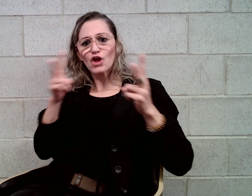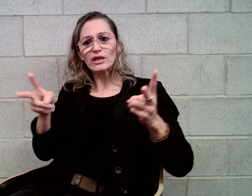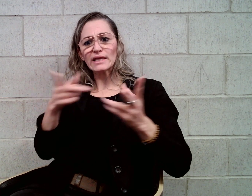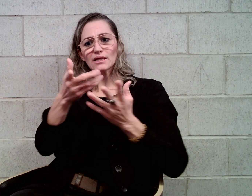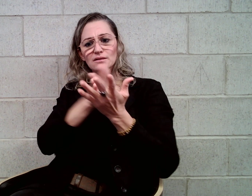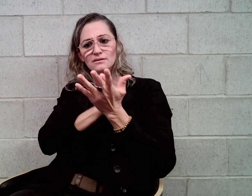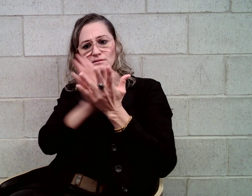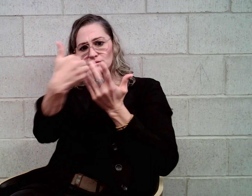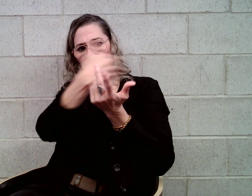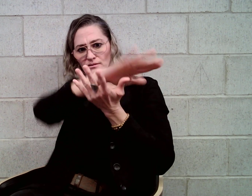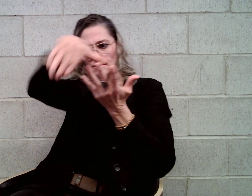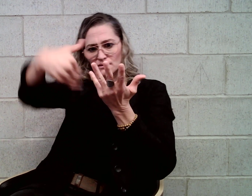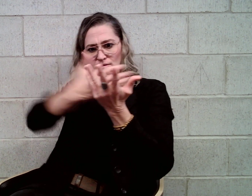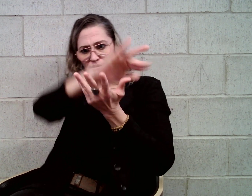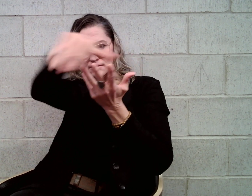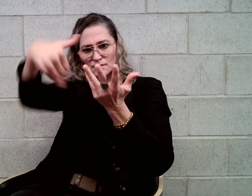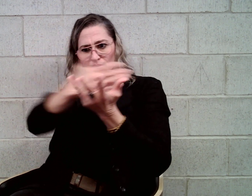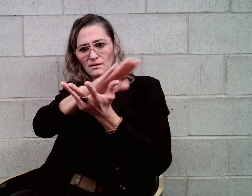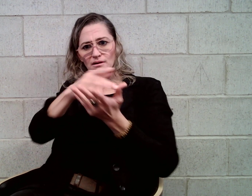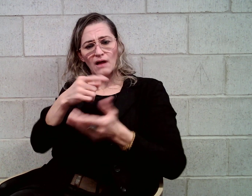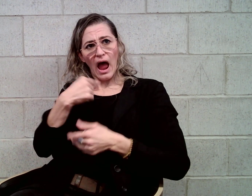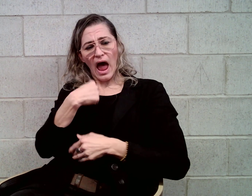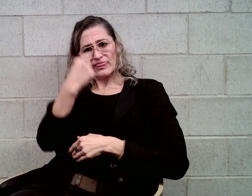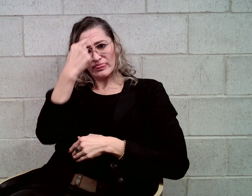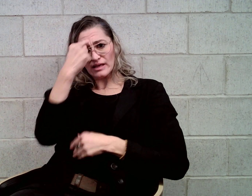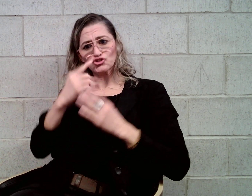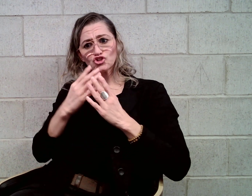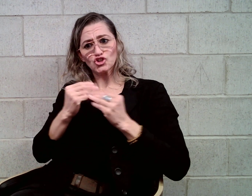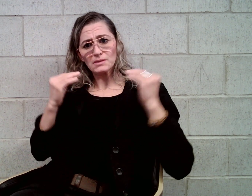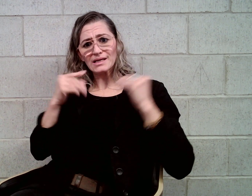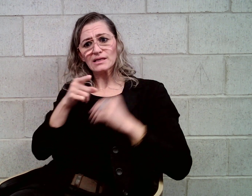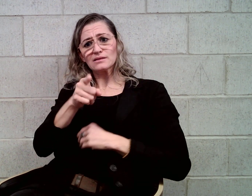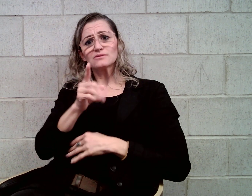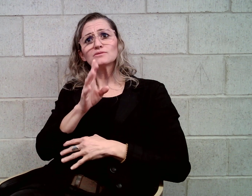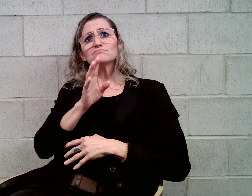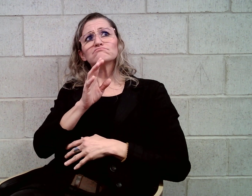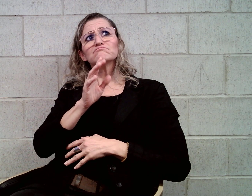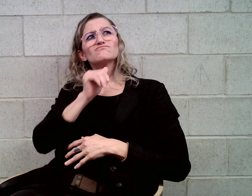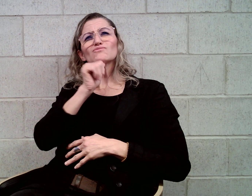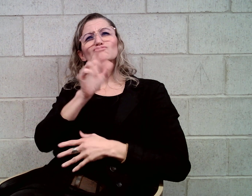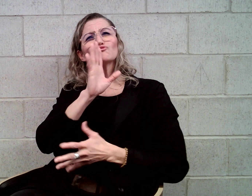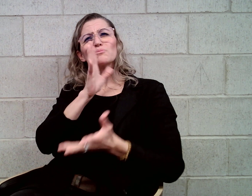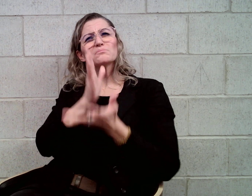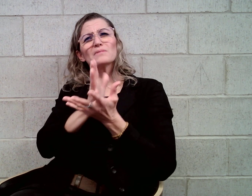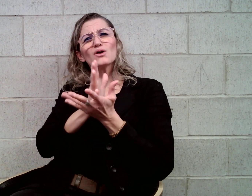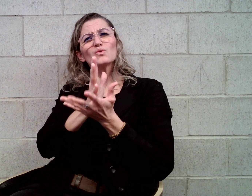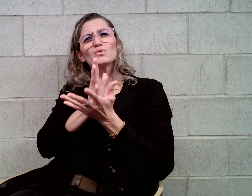timeless and it's complex. And I think that some of the texts,